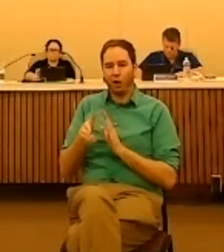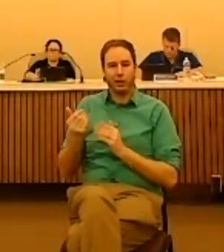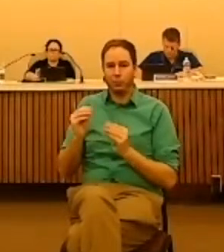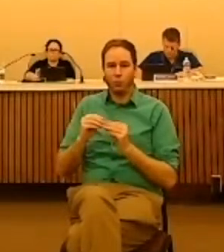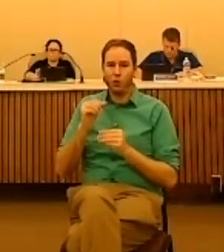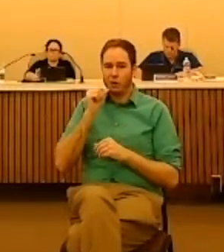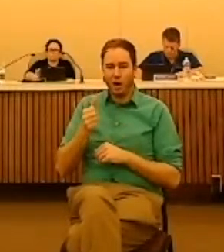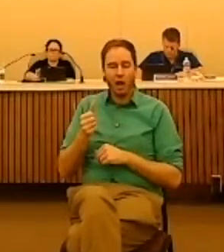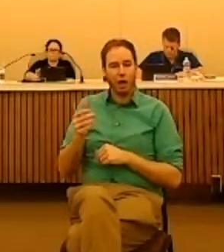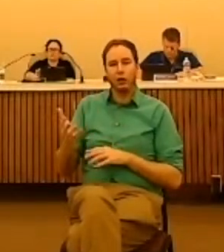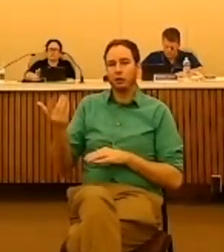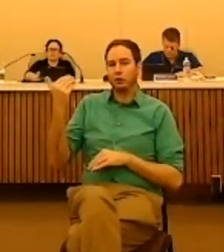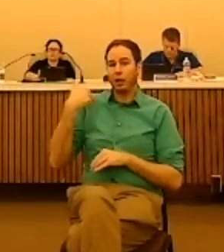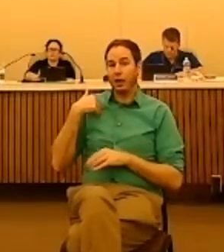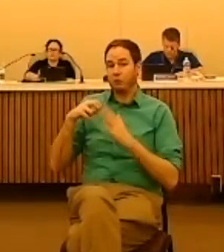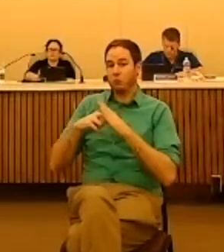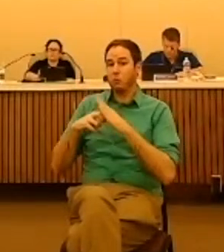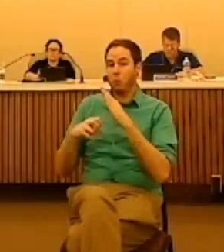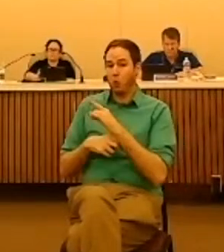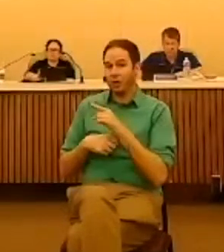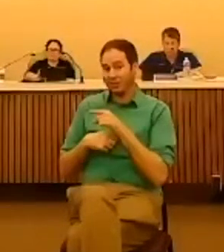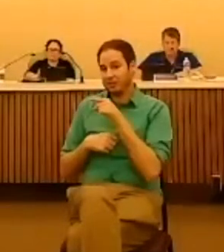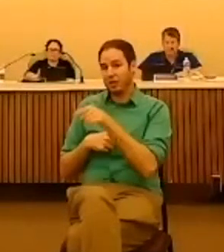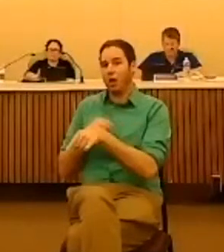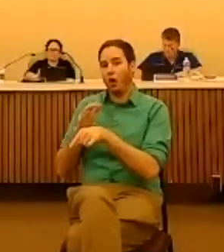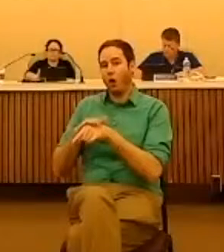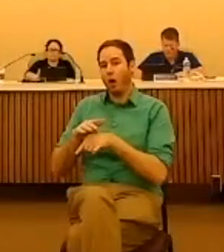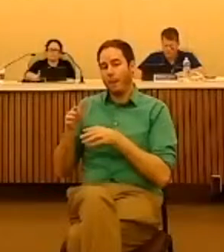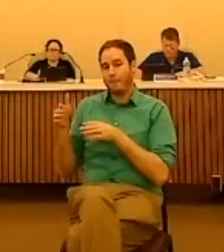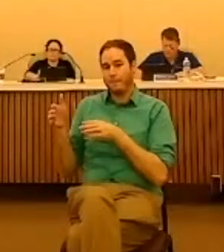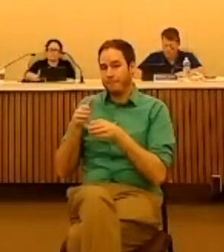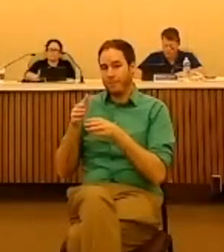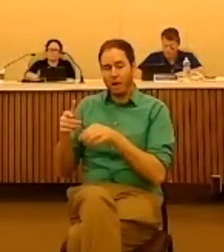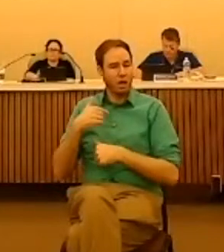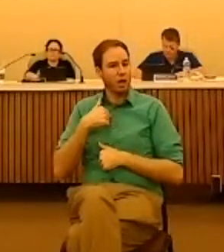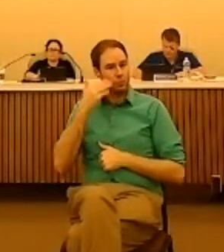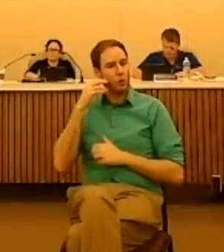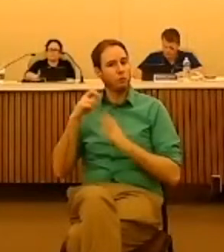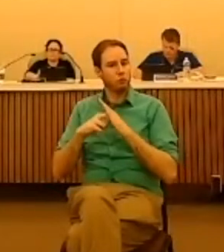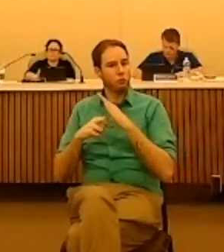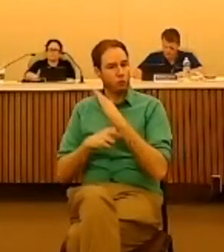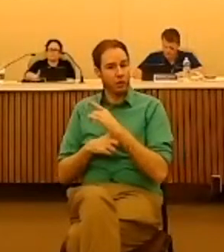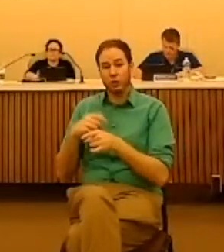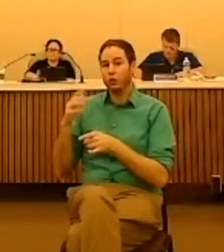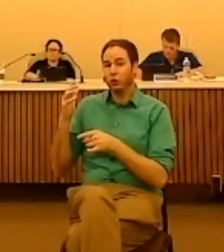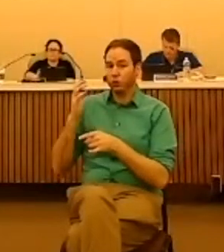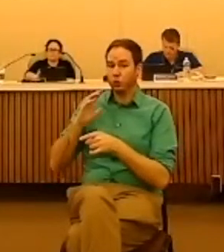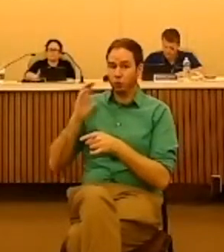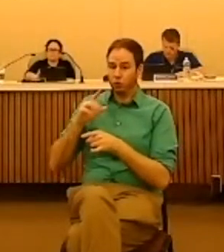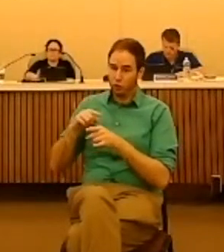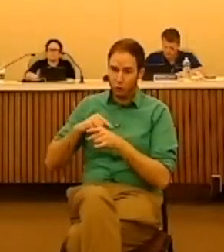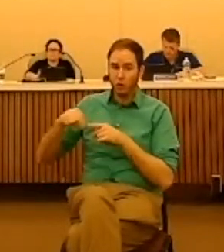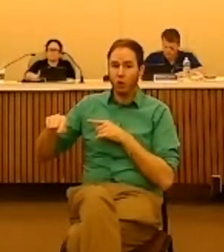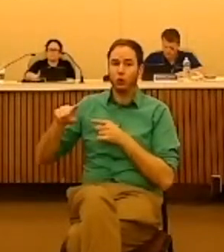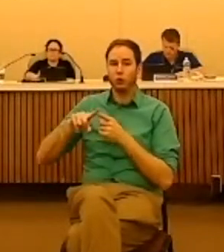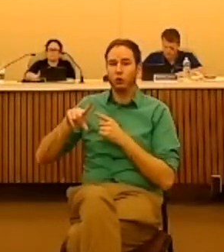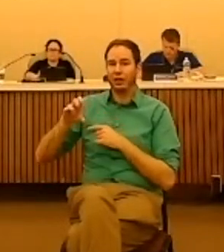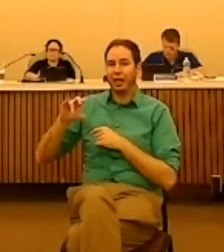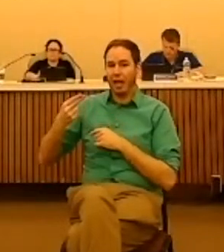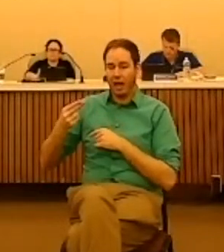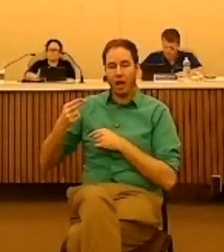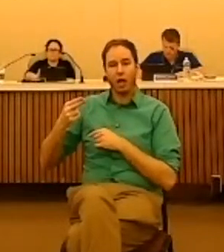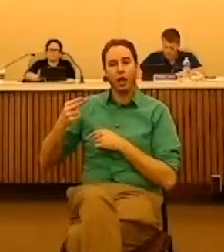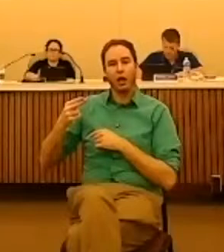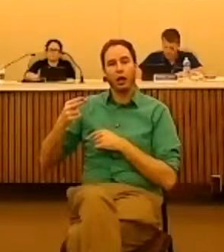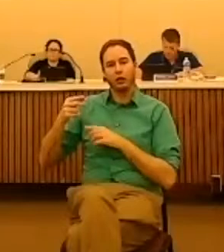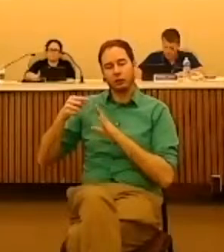anymore. There's a bridge down the road from it on the path. Very familiar and, with the bridge. It used to go down to Lehigh Station